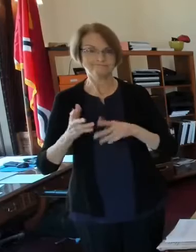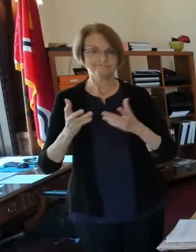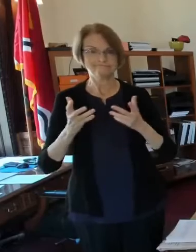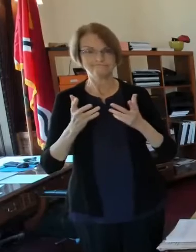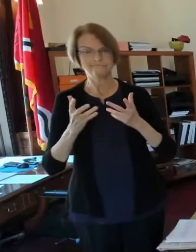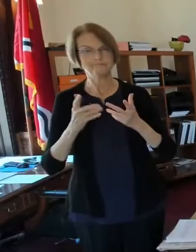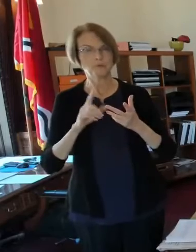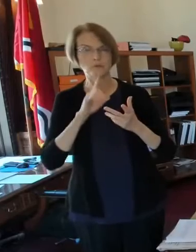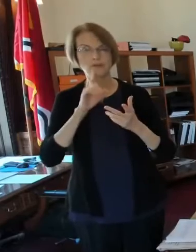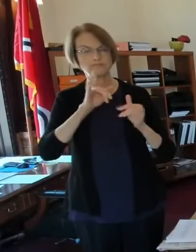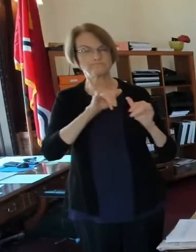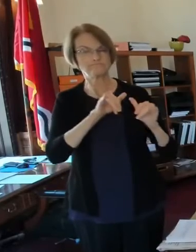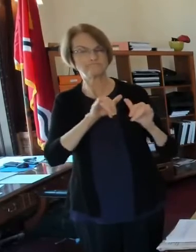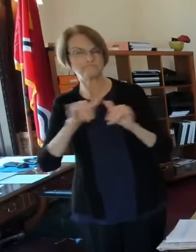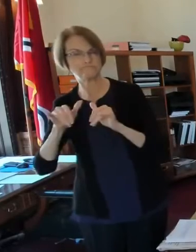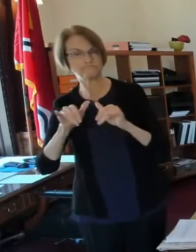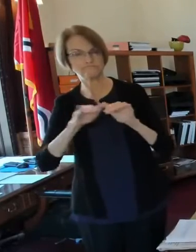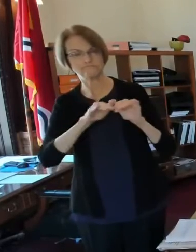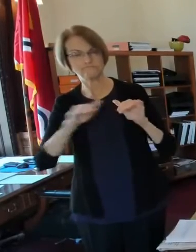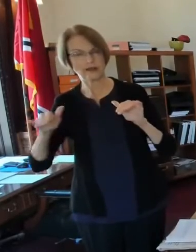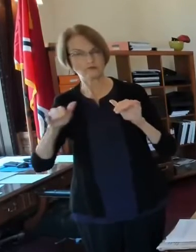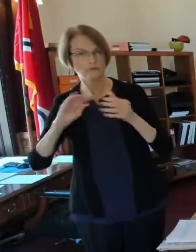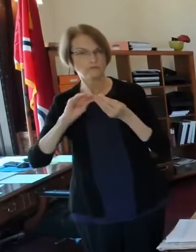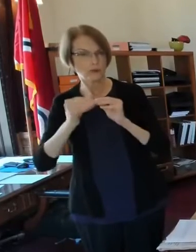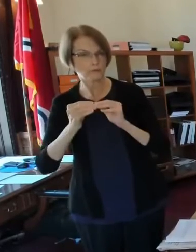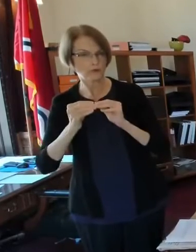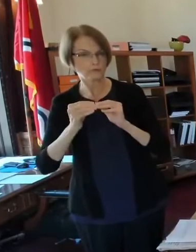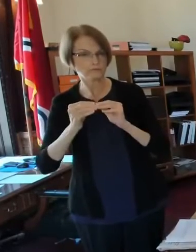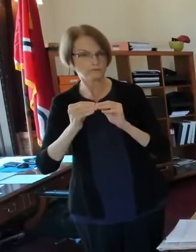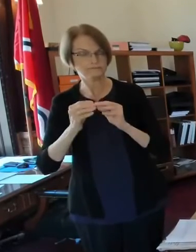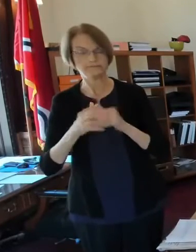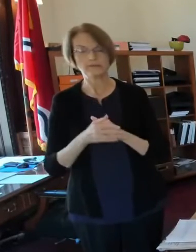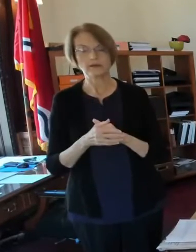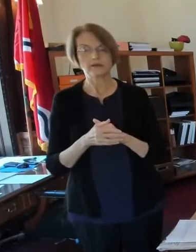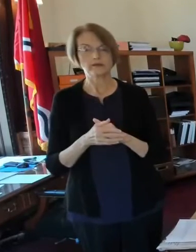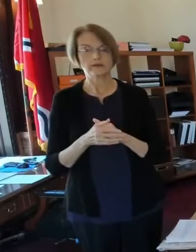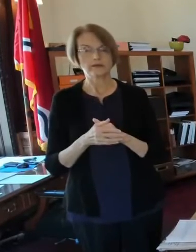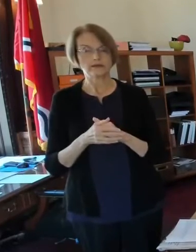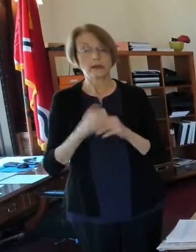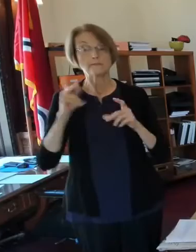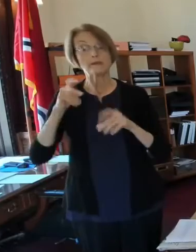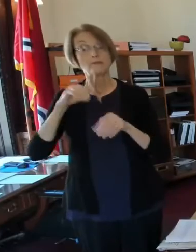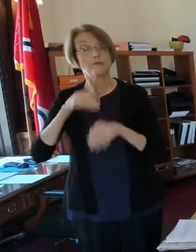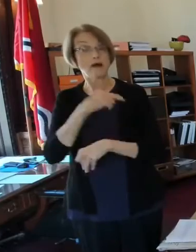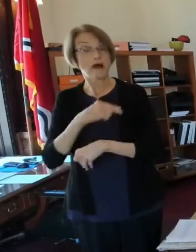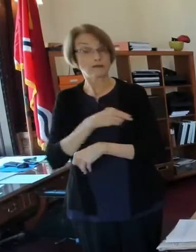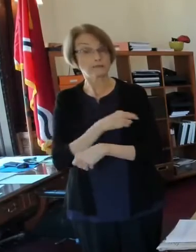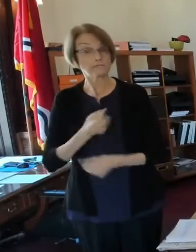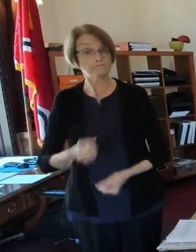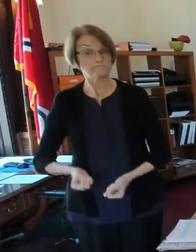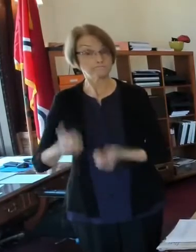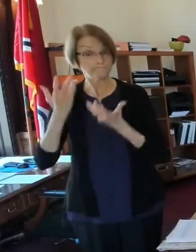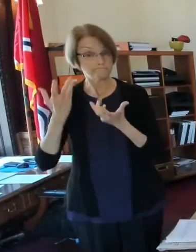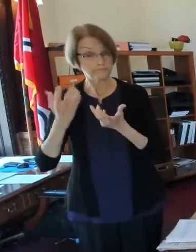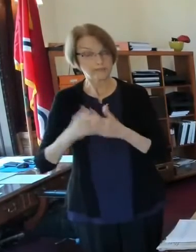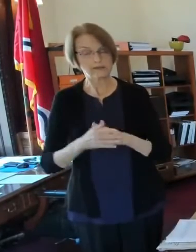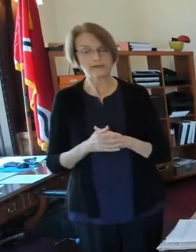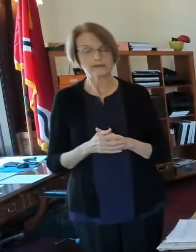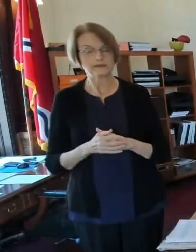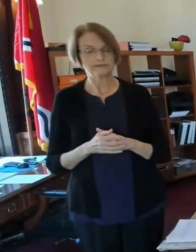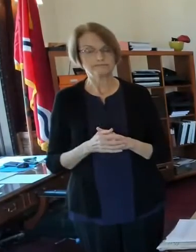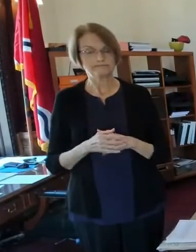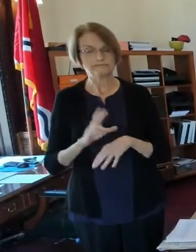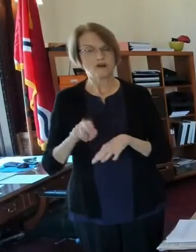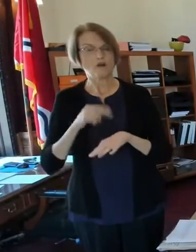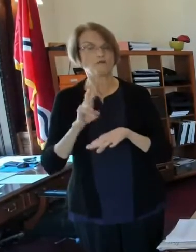pretty much of a plateau on COVID cases. Now, going to people hospitalized, this, of course,